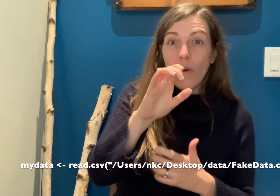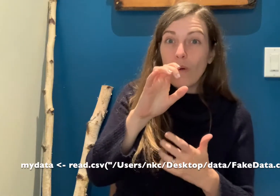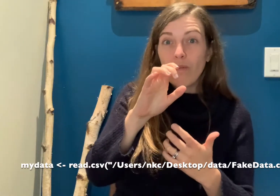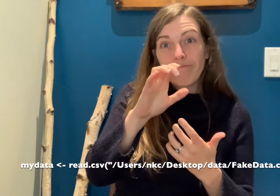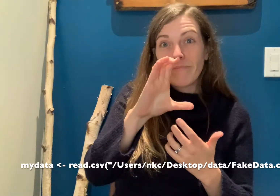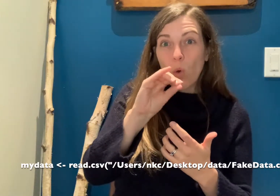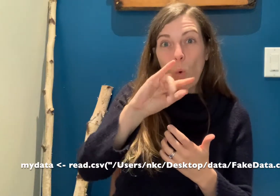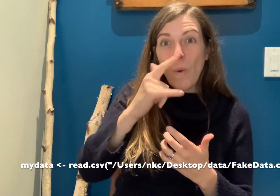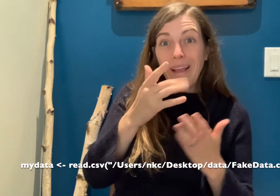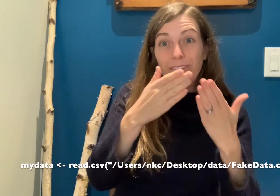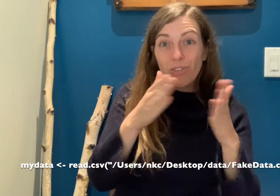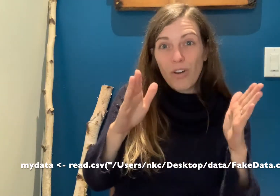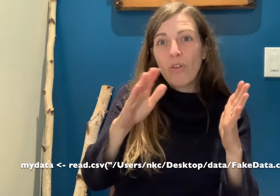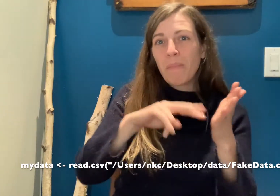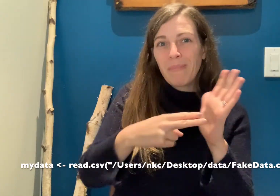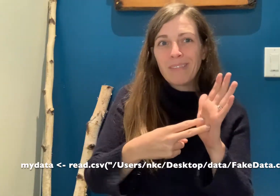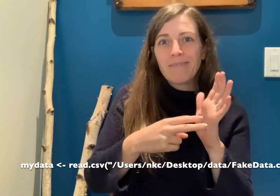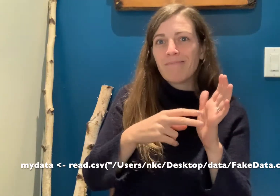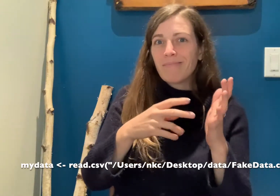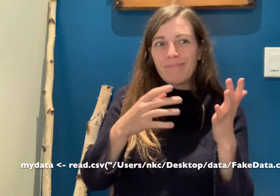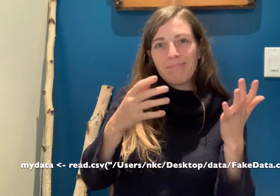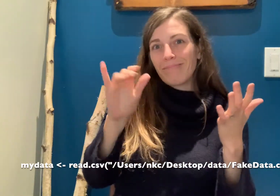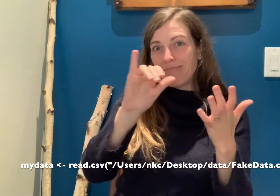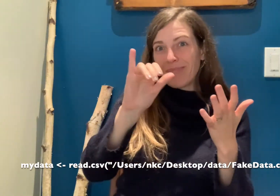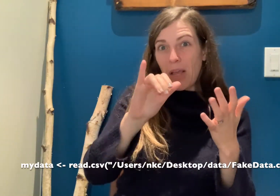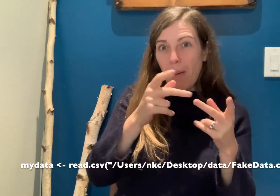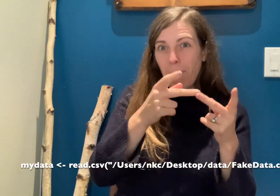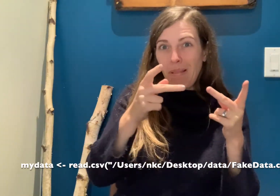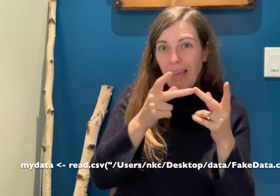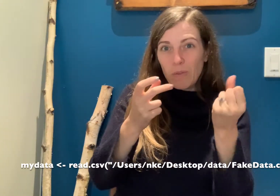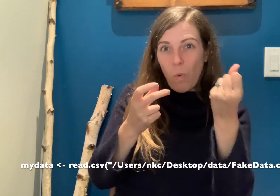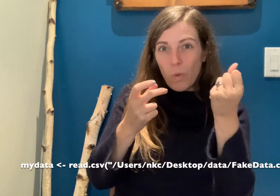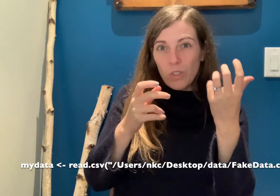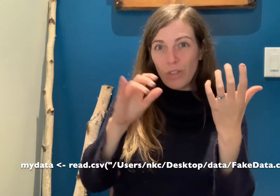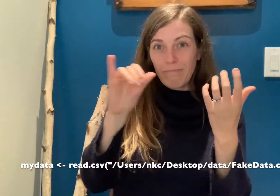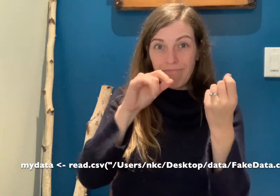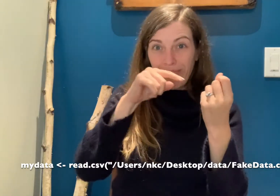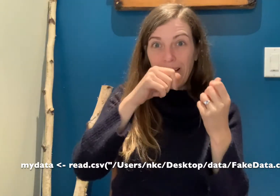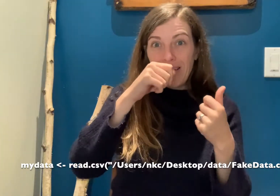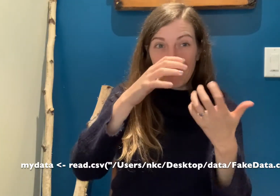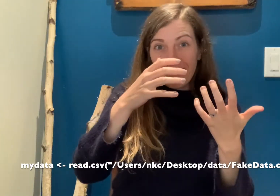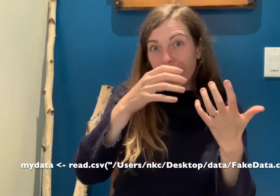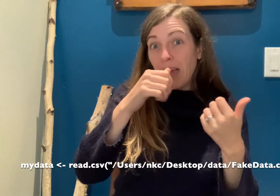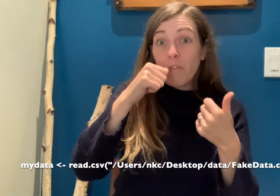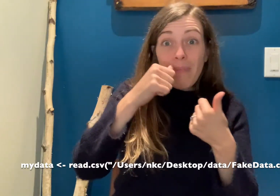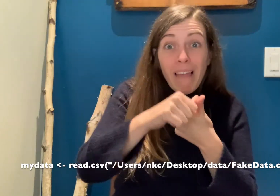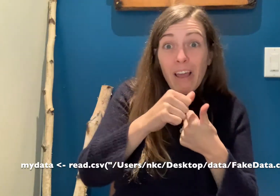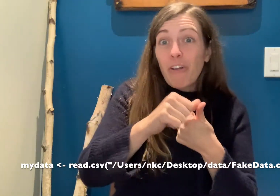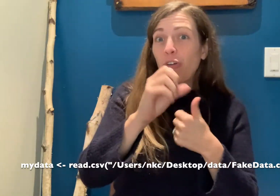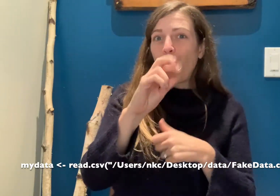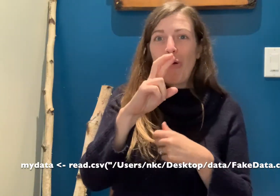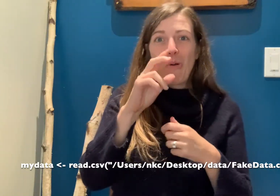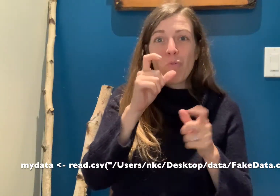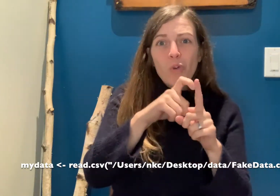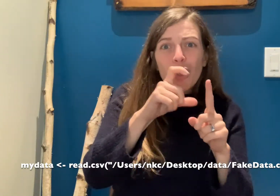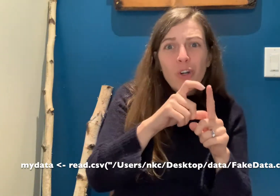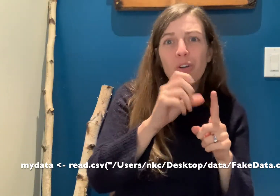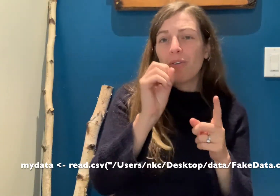placeholder. In coding in general, variable typically means some kind of a placeholder. It could be a letter or